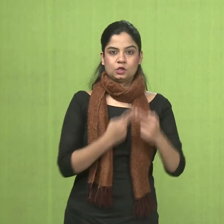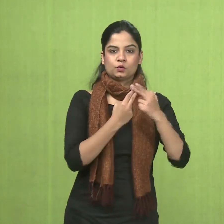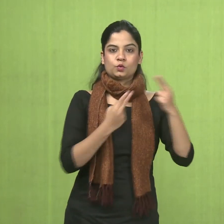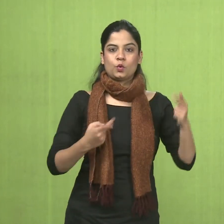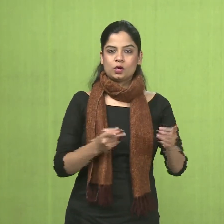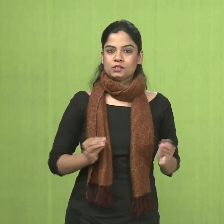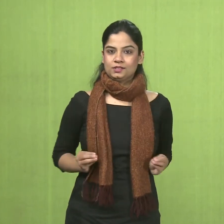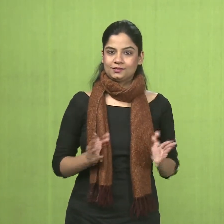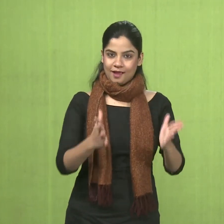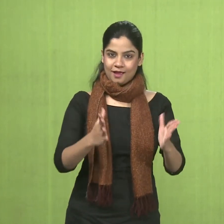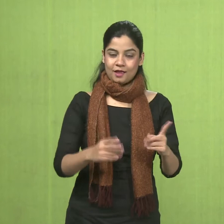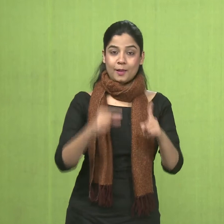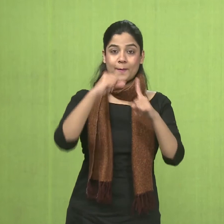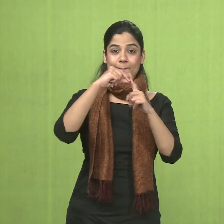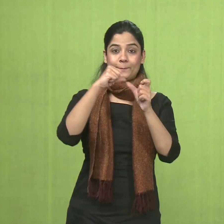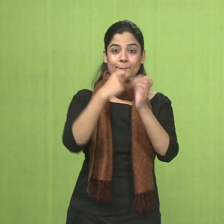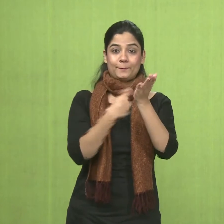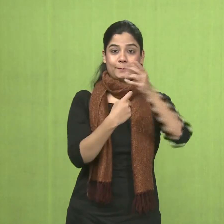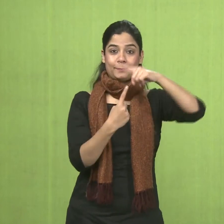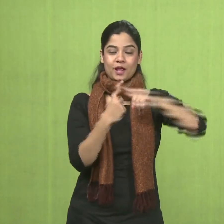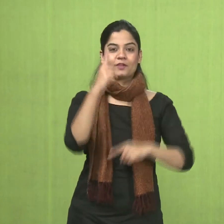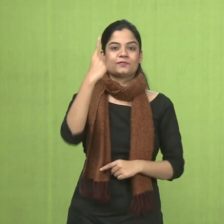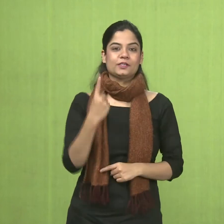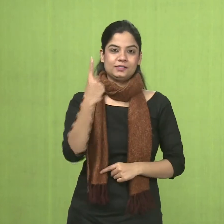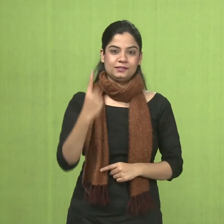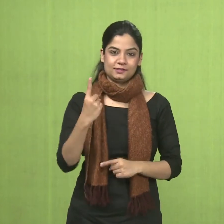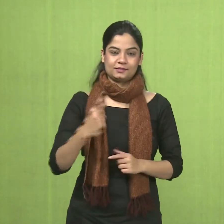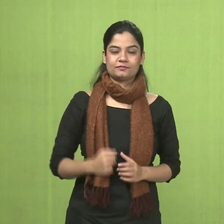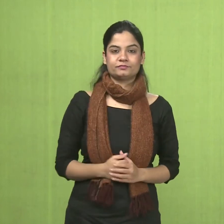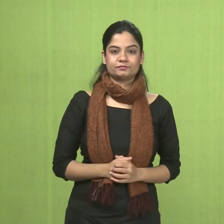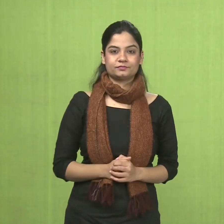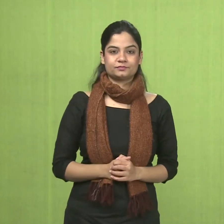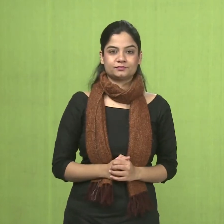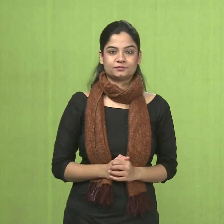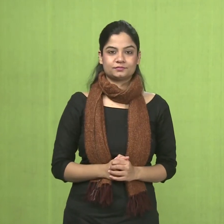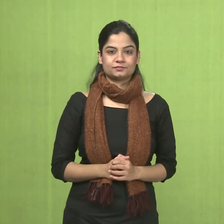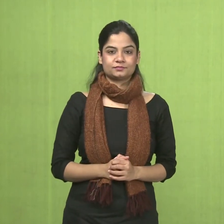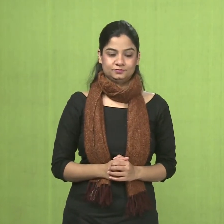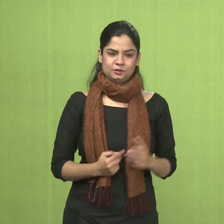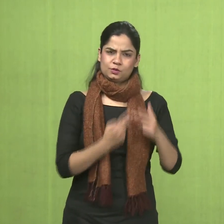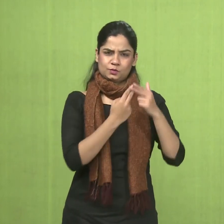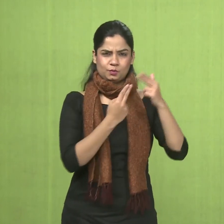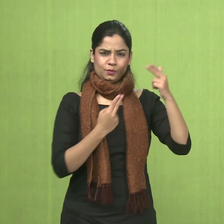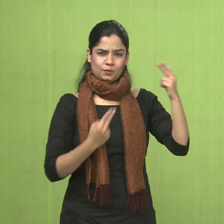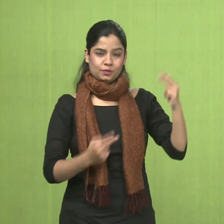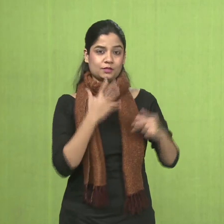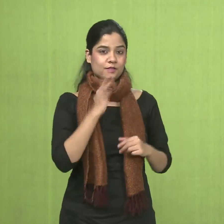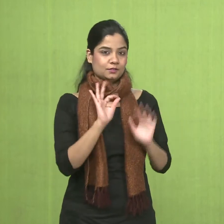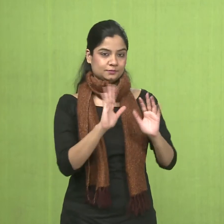Now let's begin with part 1. Let me start with a story. There is a girl, her name is